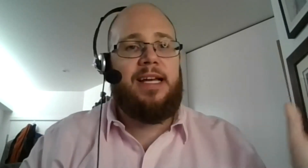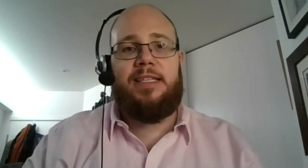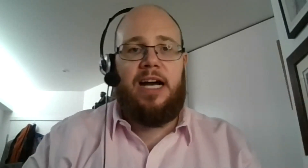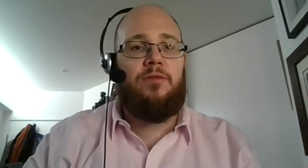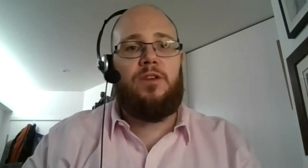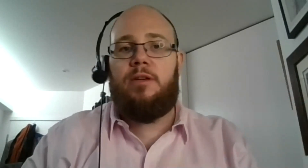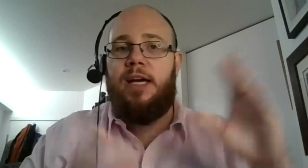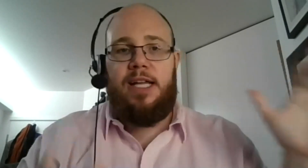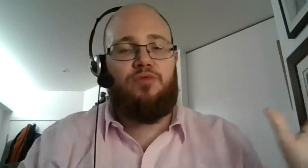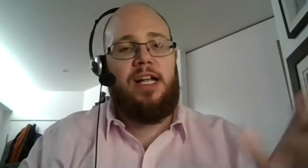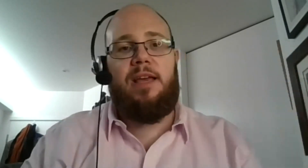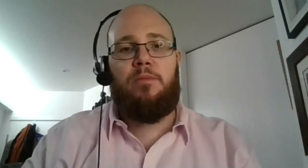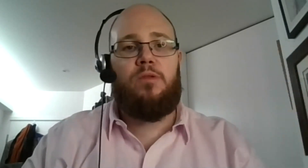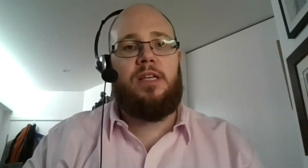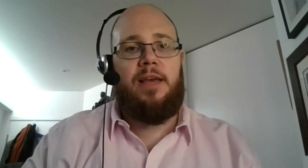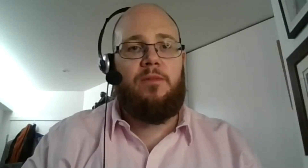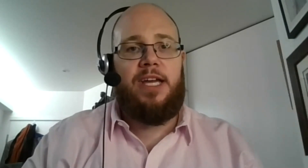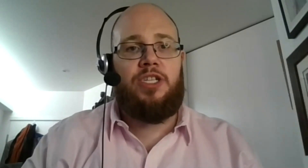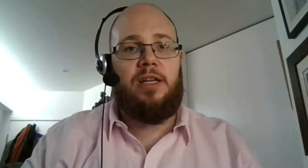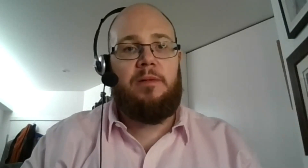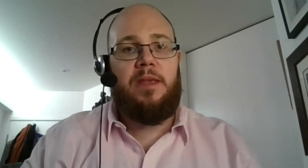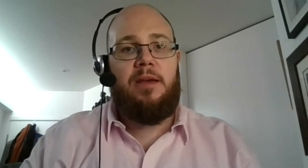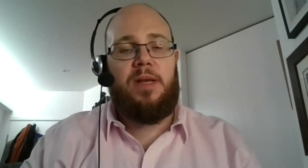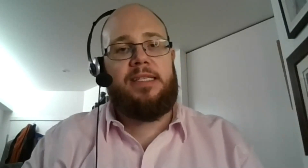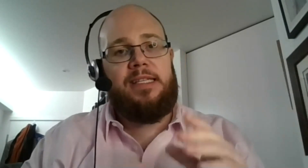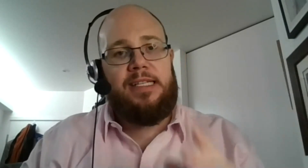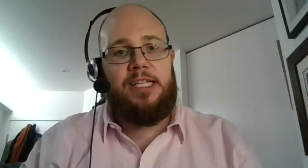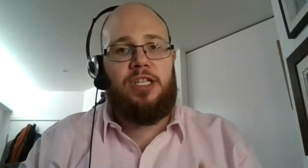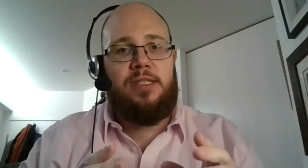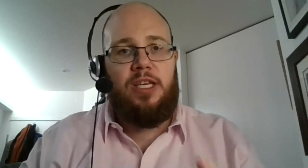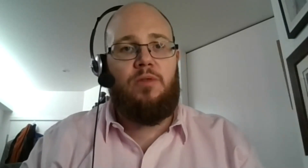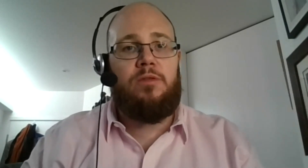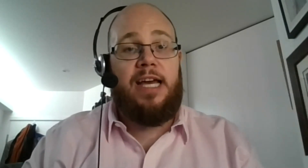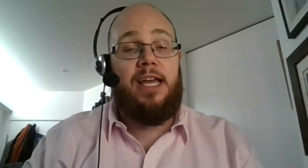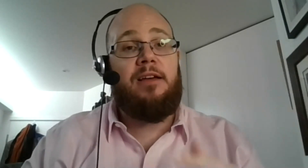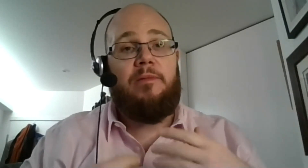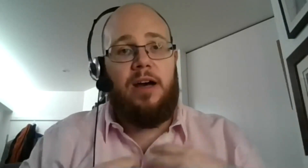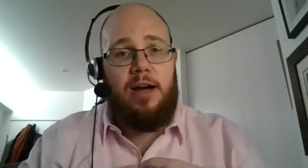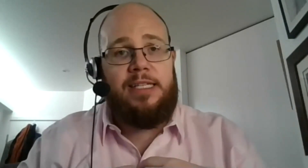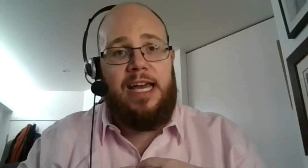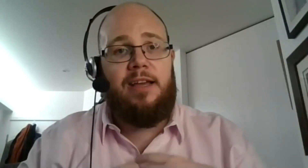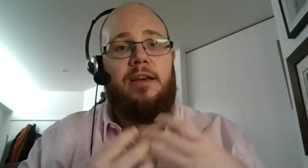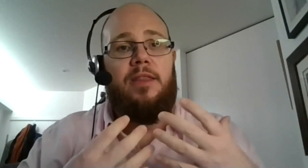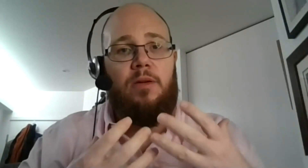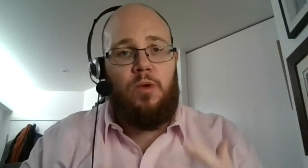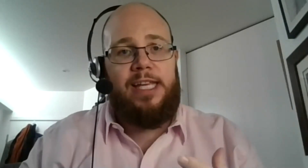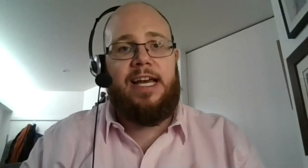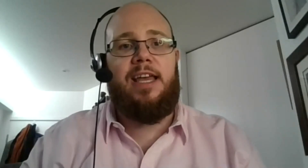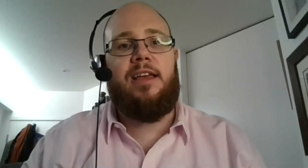is helpful, it's really important information, but it's the decisions that you all take, that I take, that we take